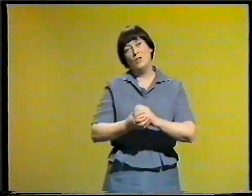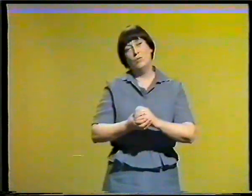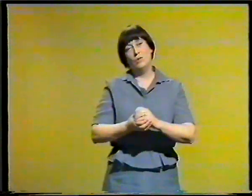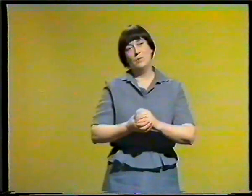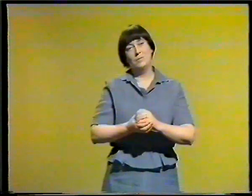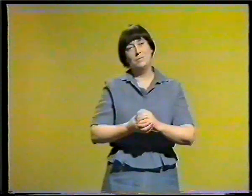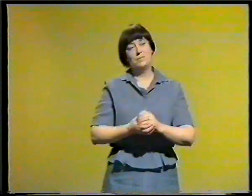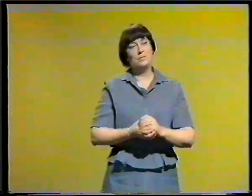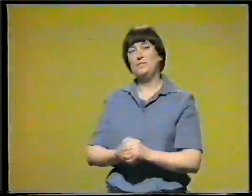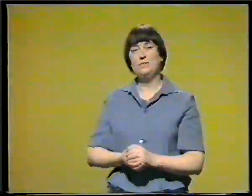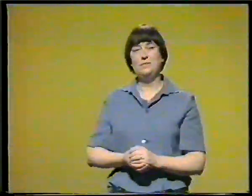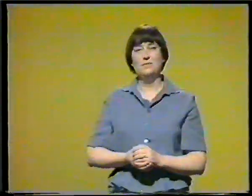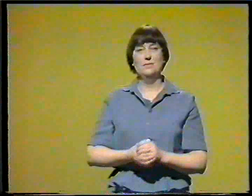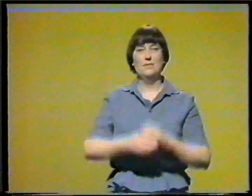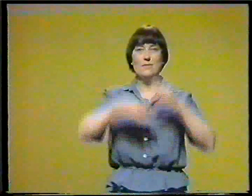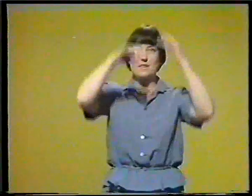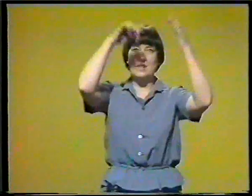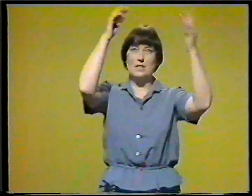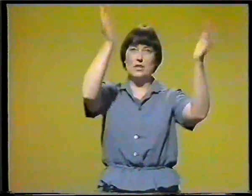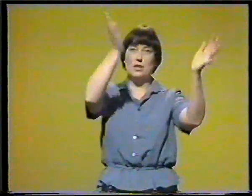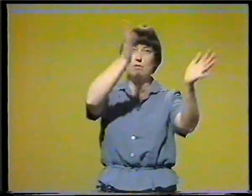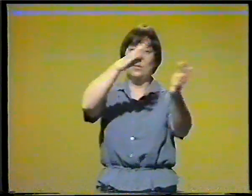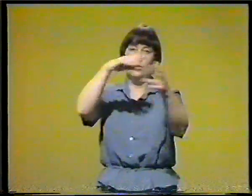snowball. There's the snow falling.